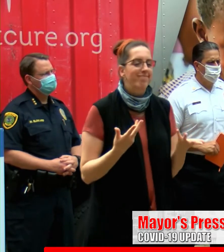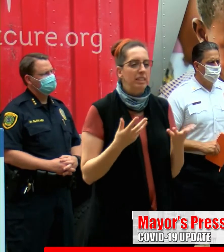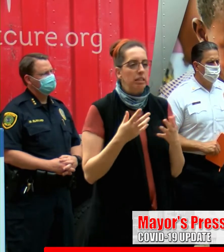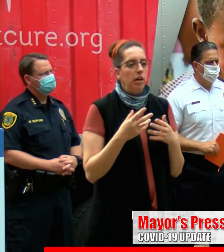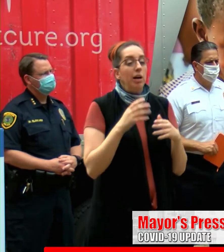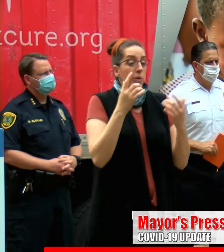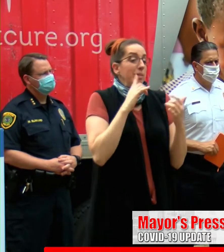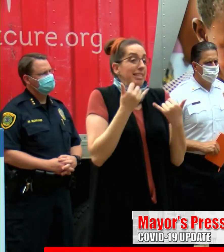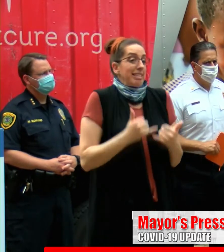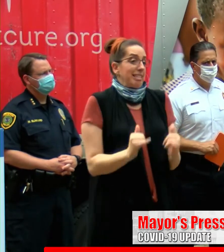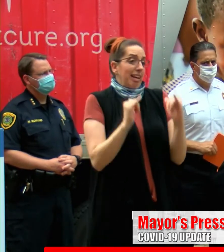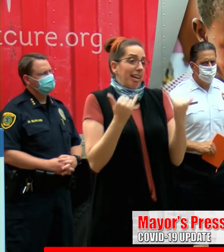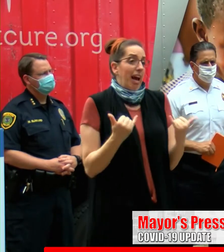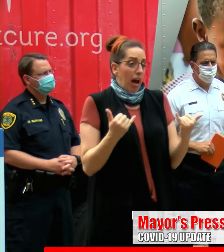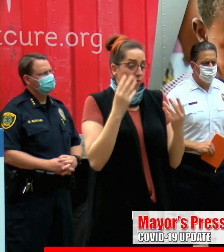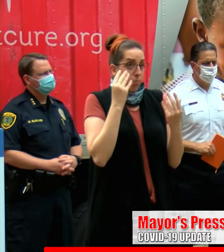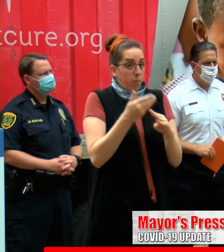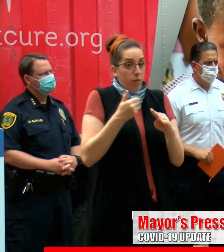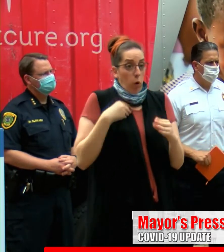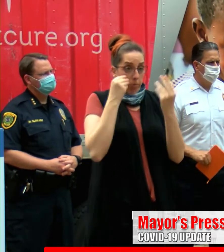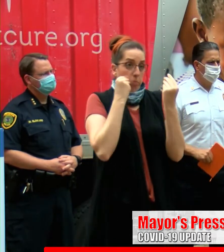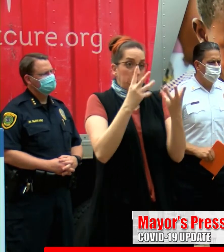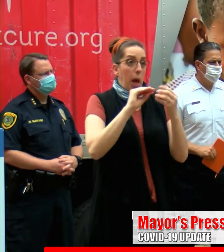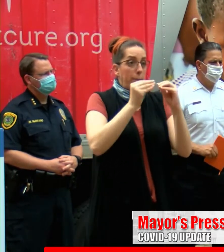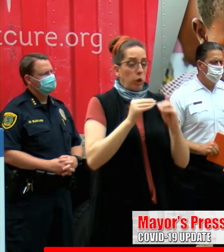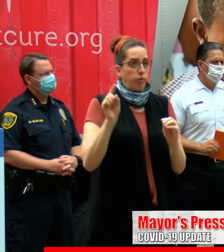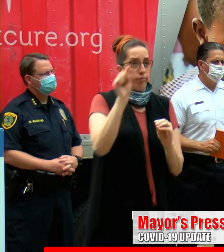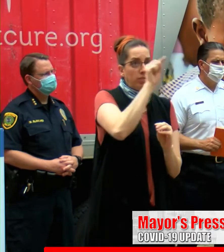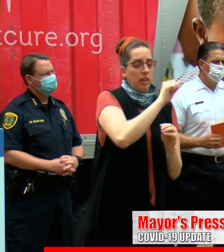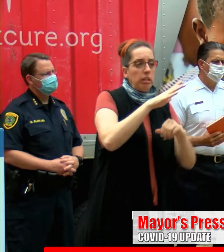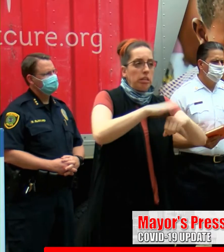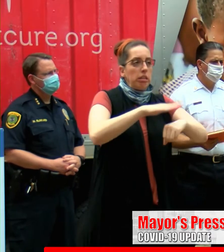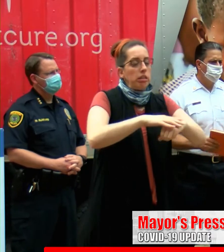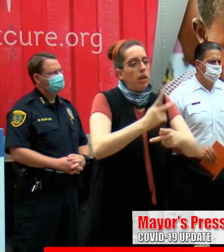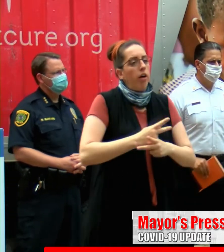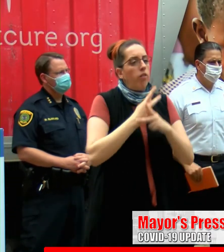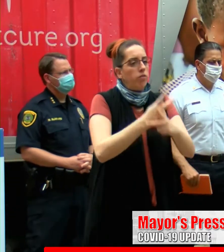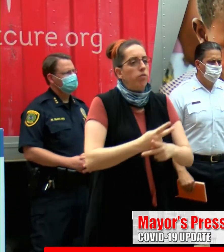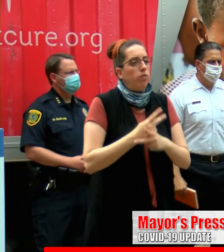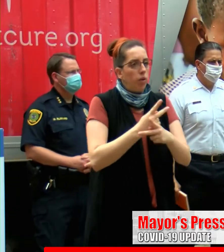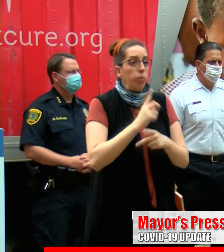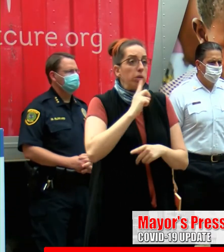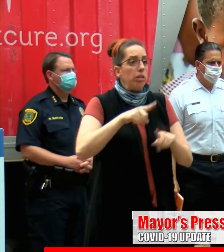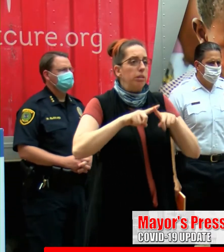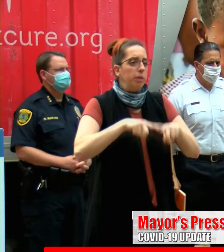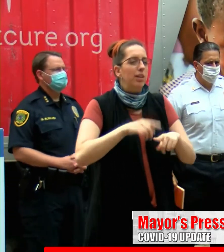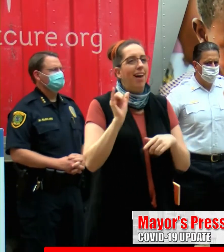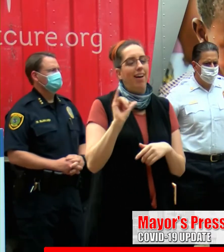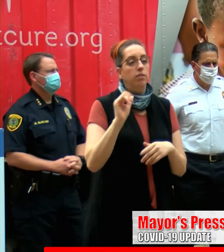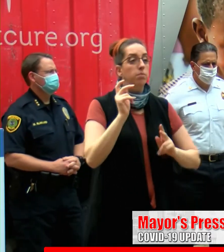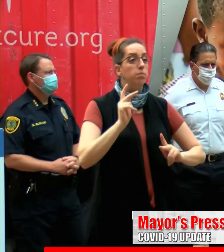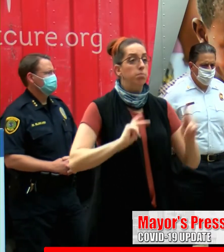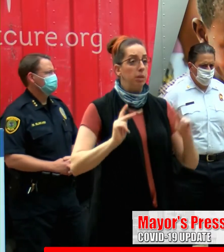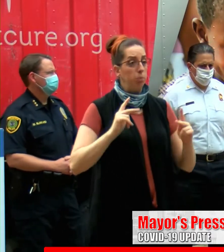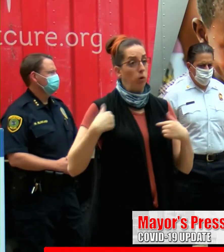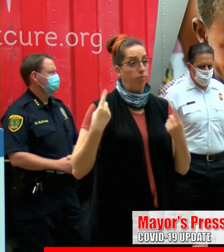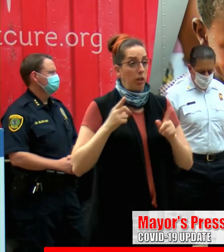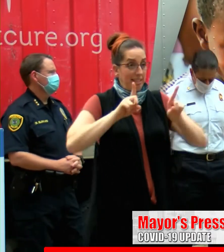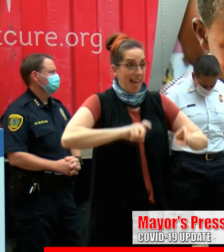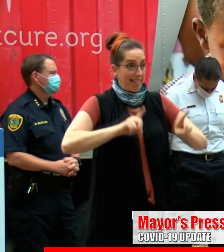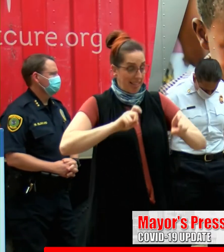let me just, even before we provide that information, let me put a cautionary note. It's based upon, for example, the people who have been